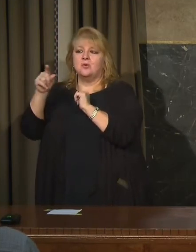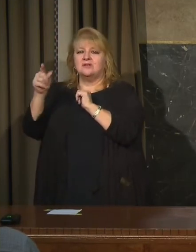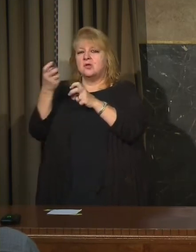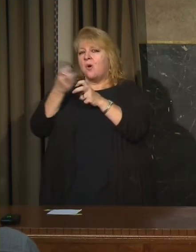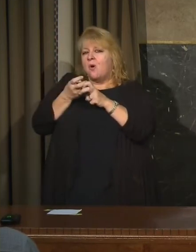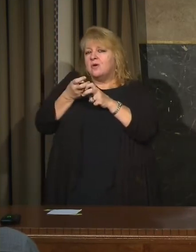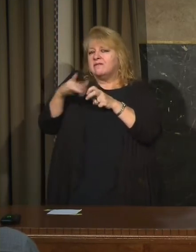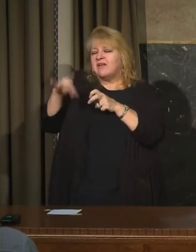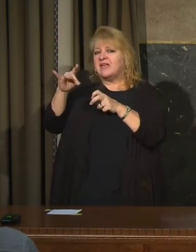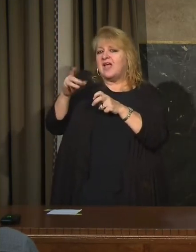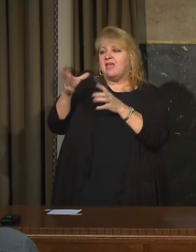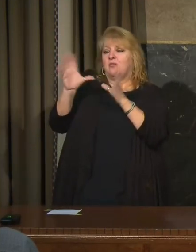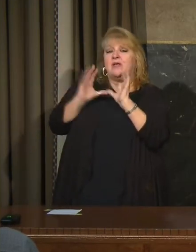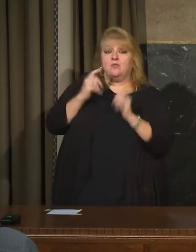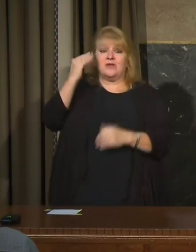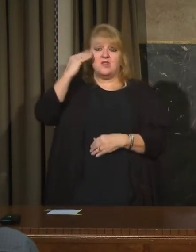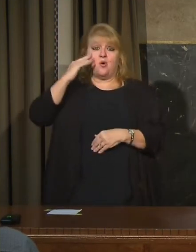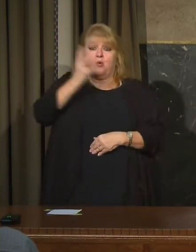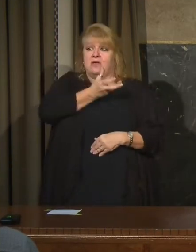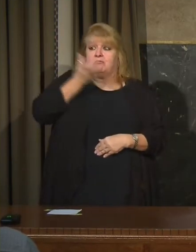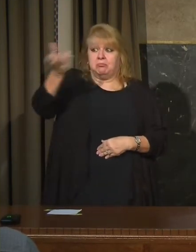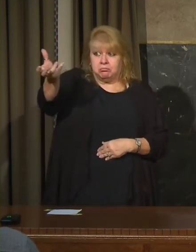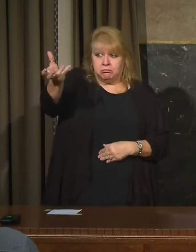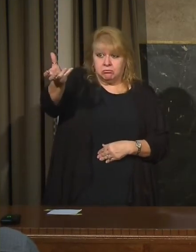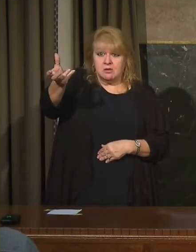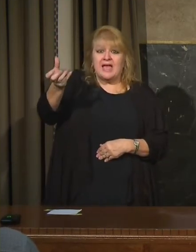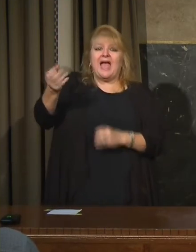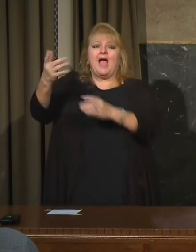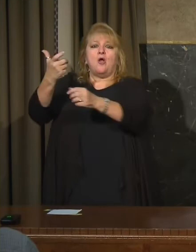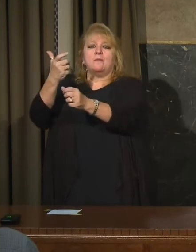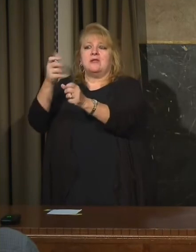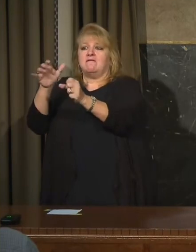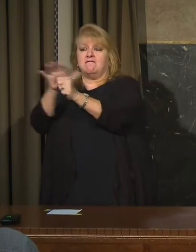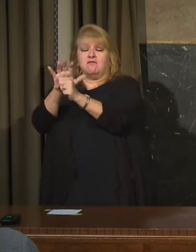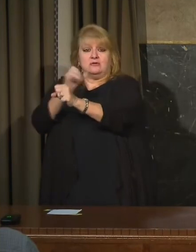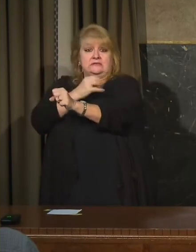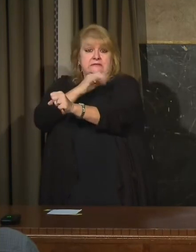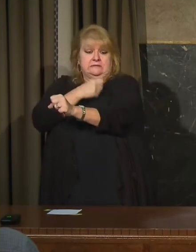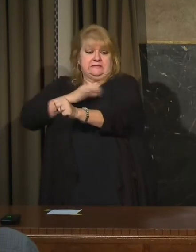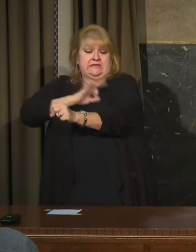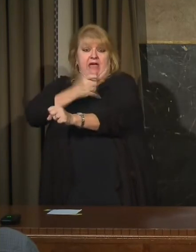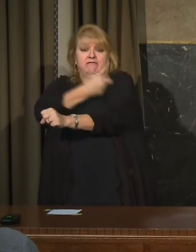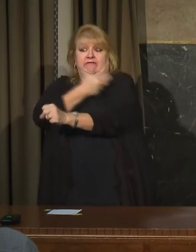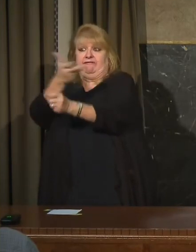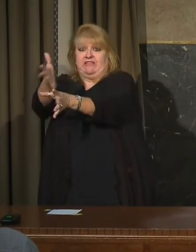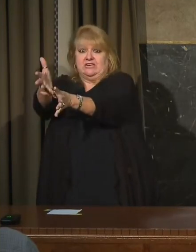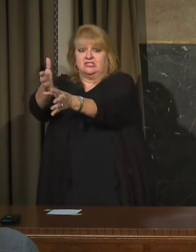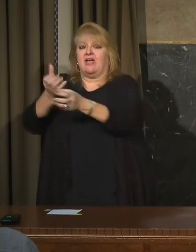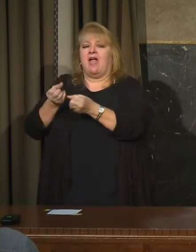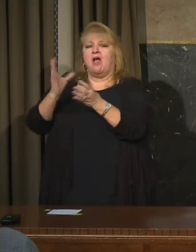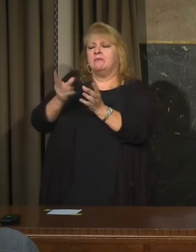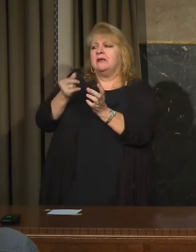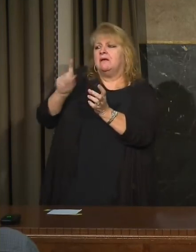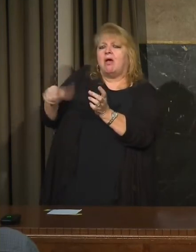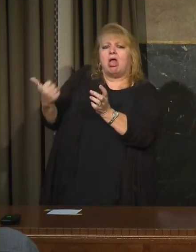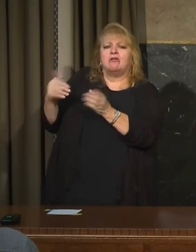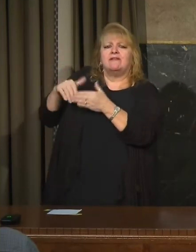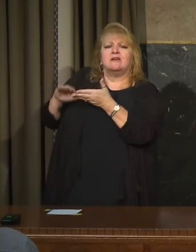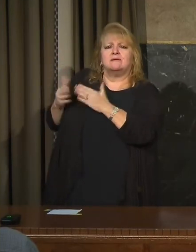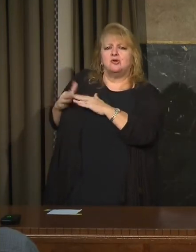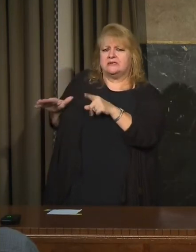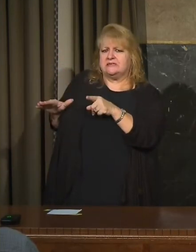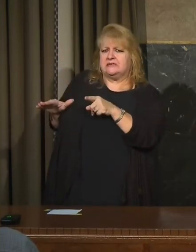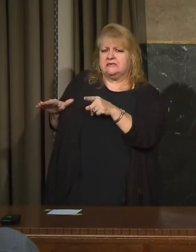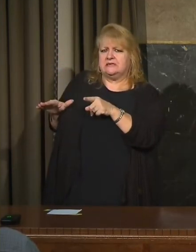staff versus some of those other categories. You know, we certainly are tracking how much gets pushed out. In terms of the